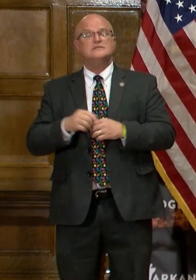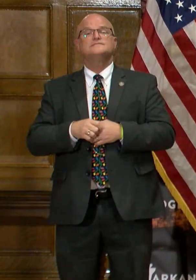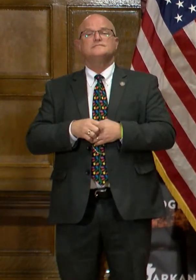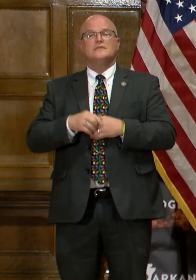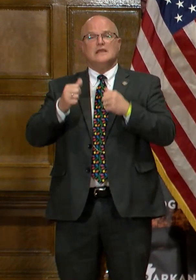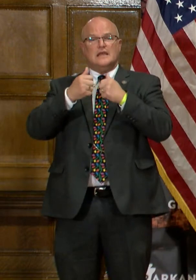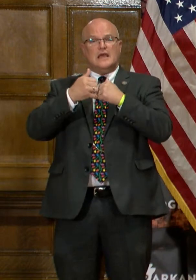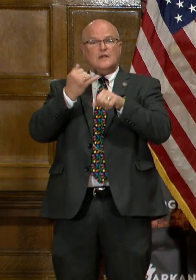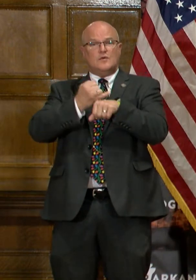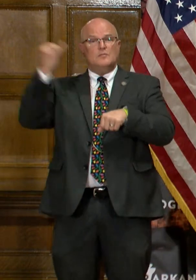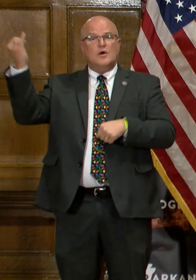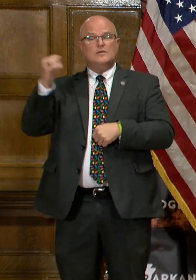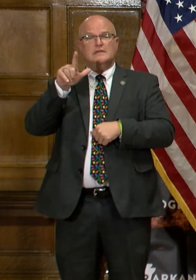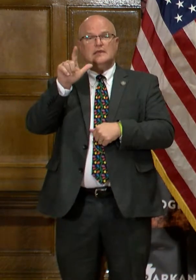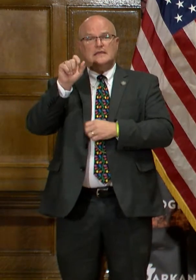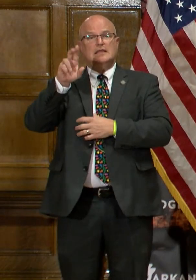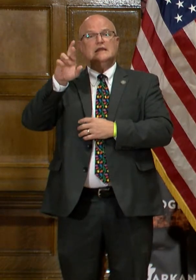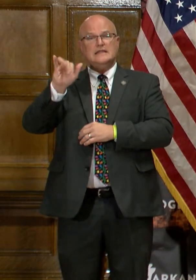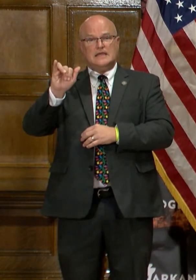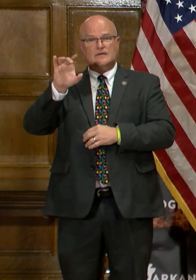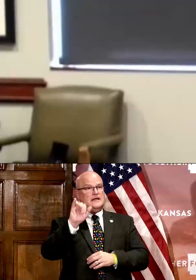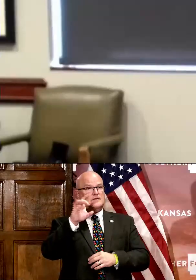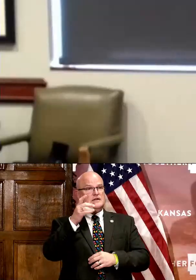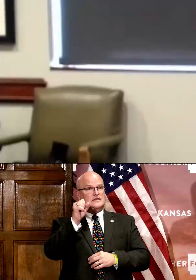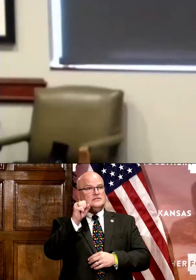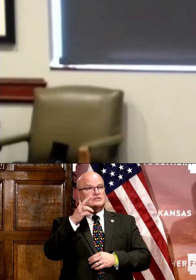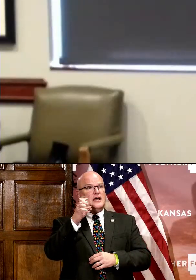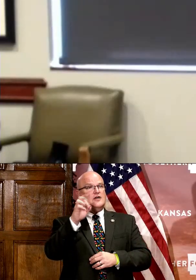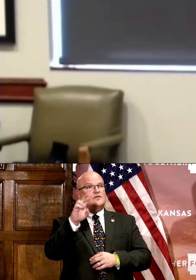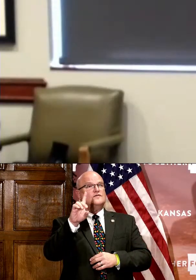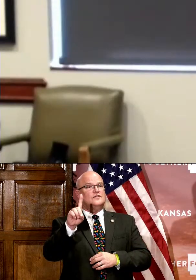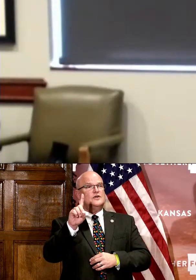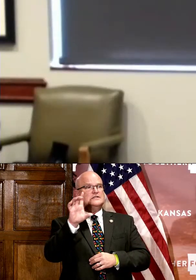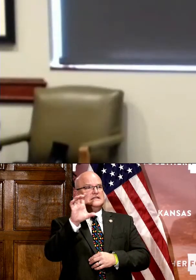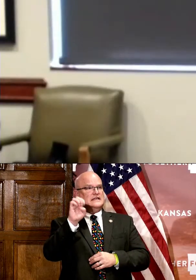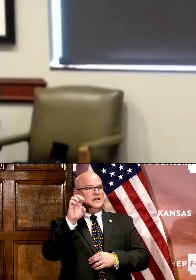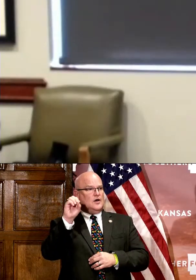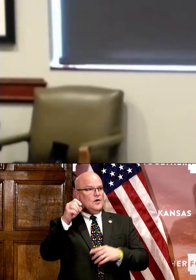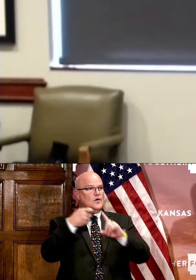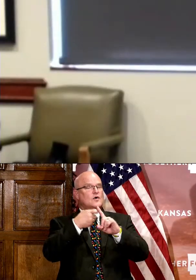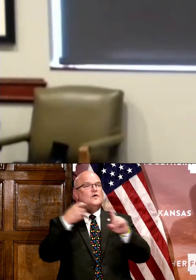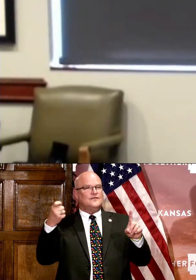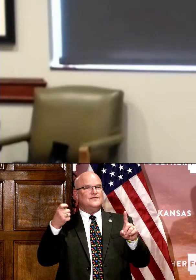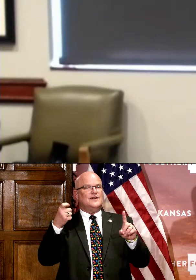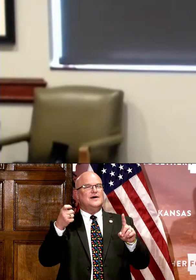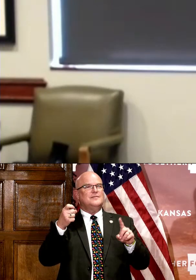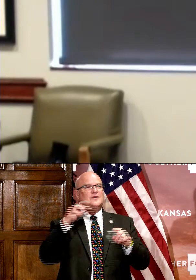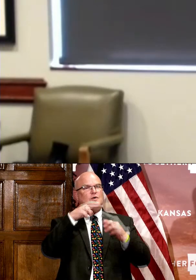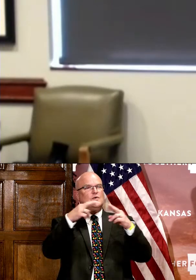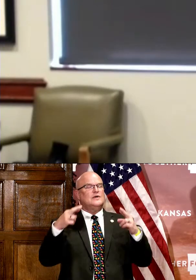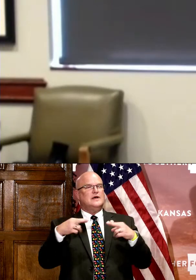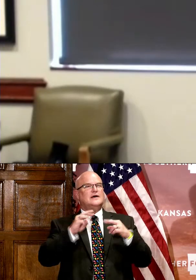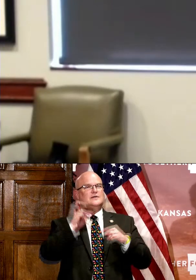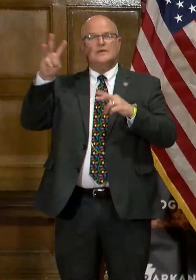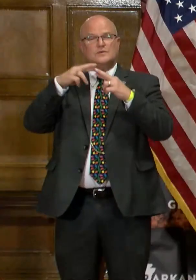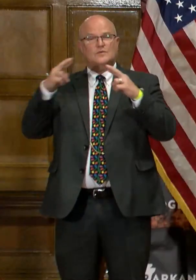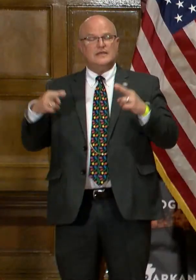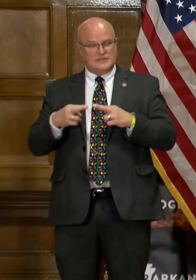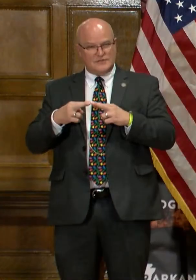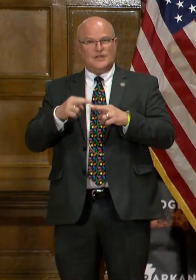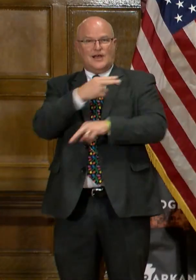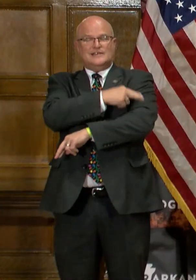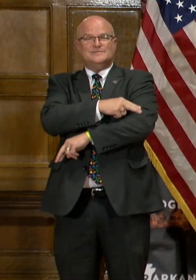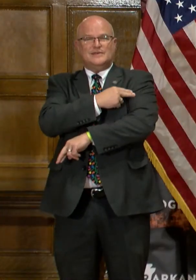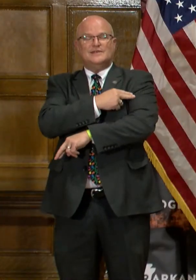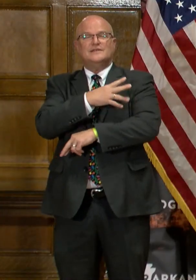Larry Shackelford, CEO of Washington Regional Medical Center and member of our task force. And we also have Lance